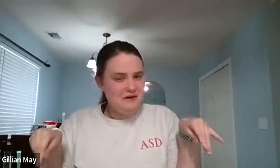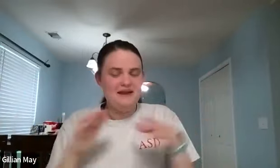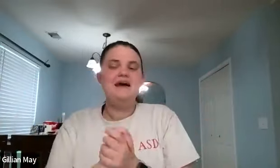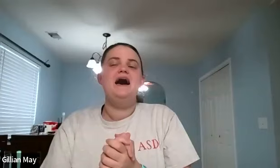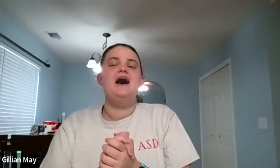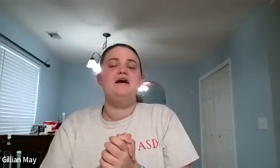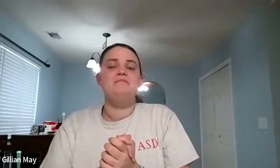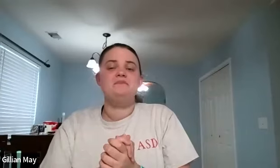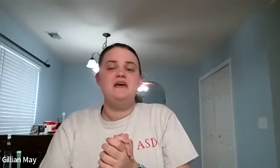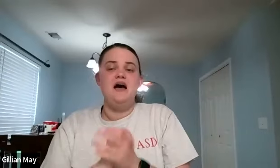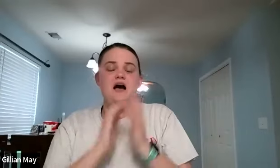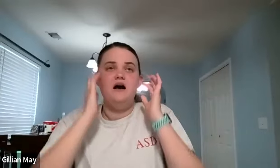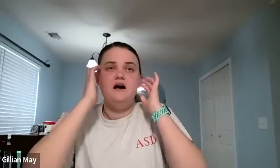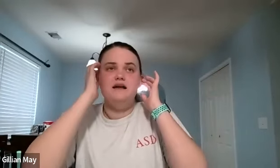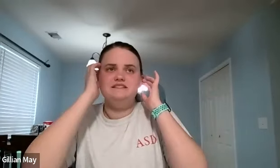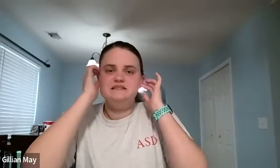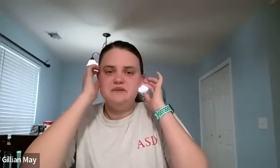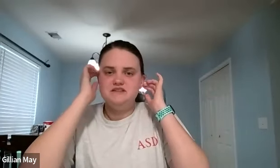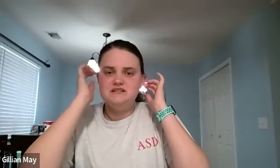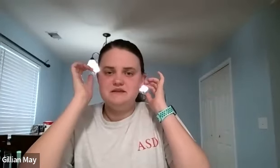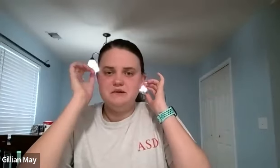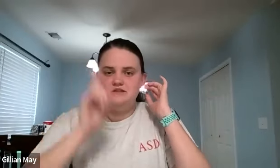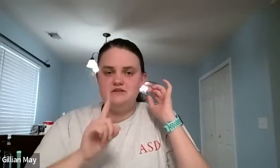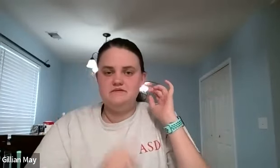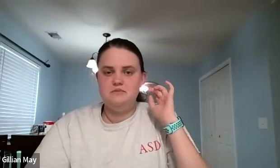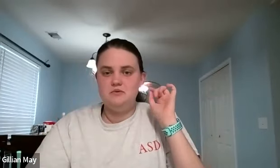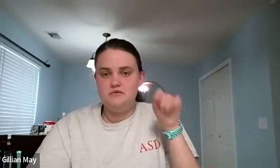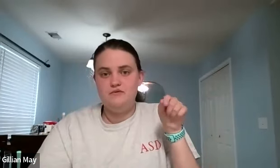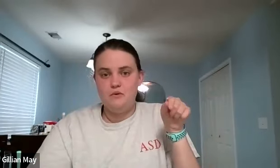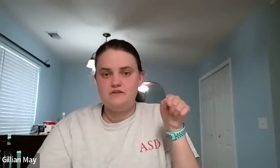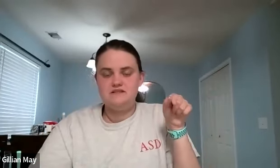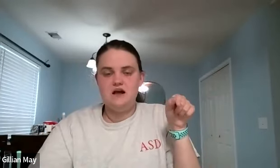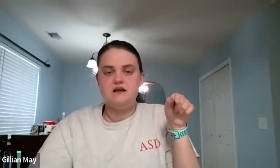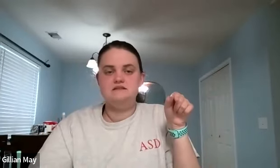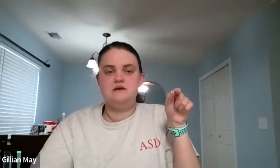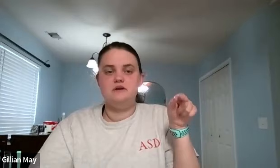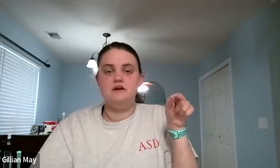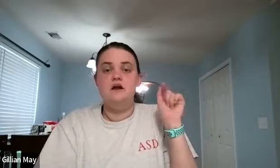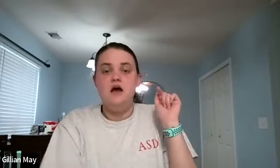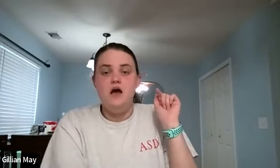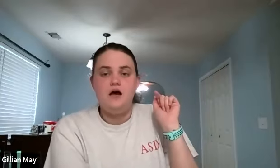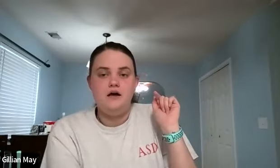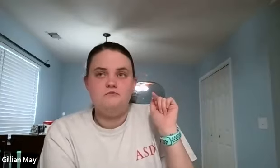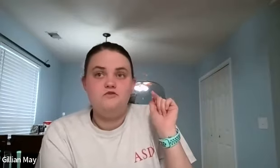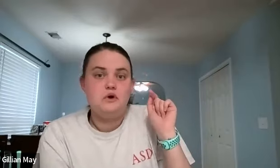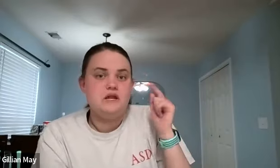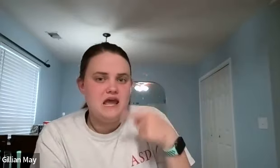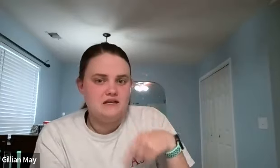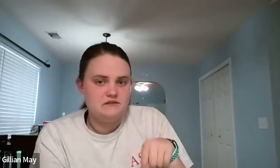on. I did mention this to the few people before this class that were here. For next week,